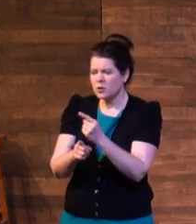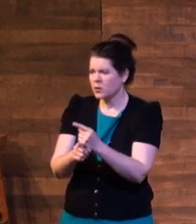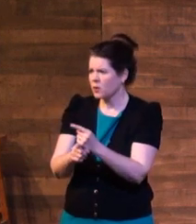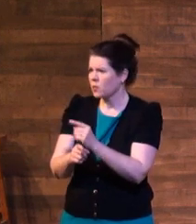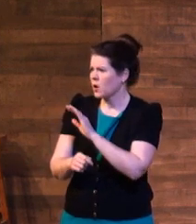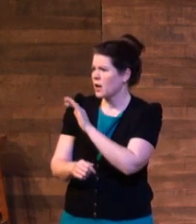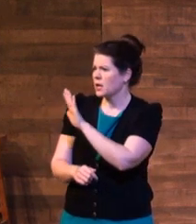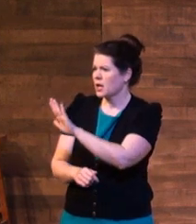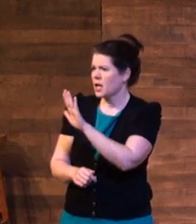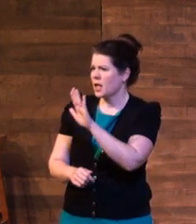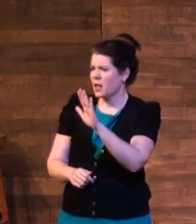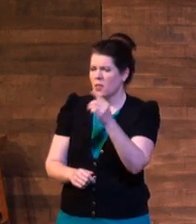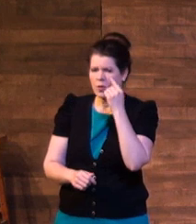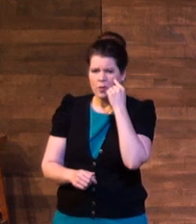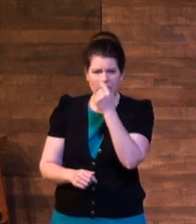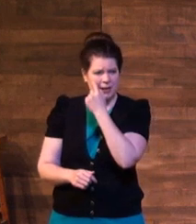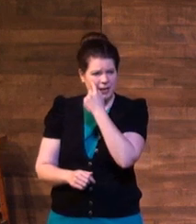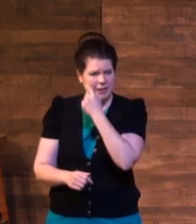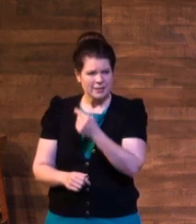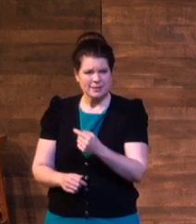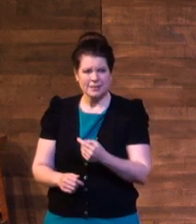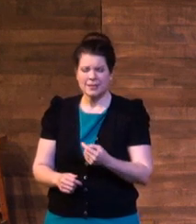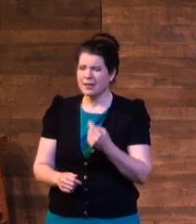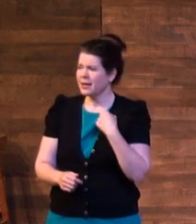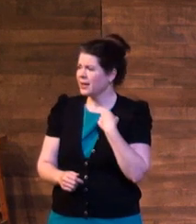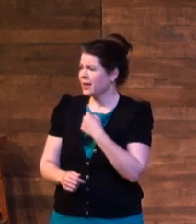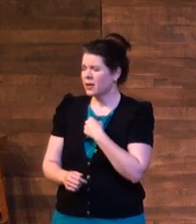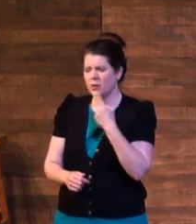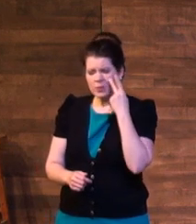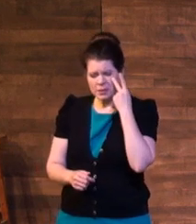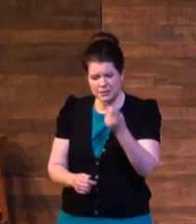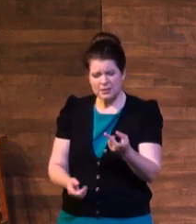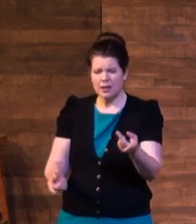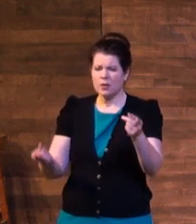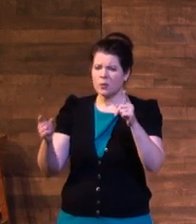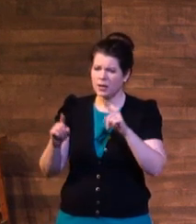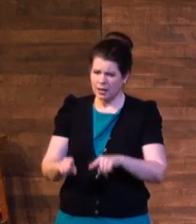us the ramifications of that. So Judges is a warning.